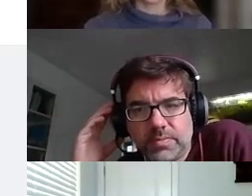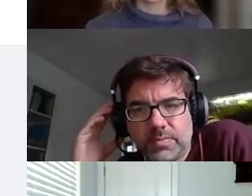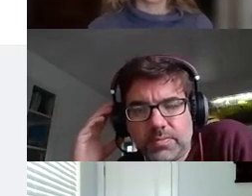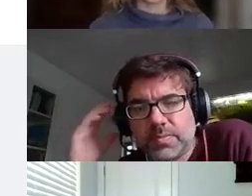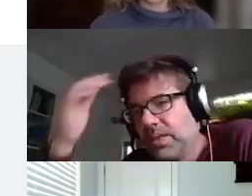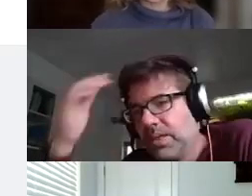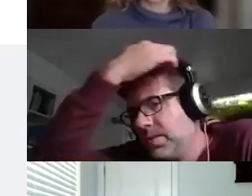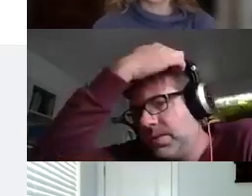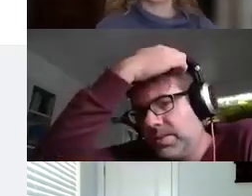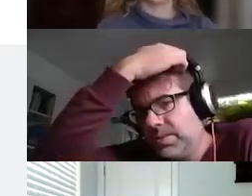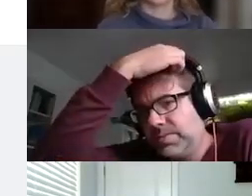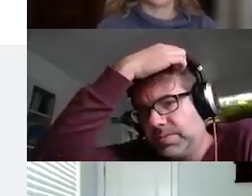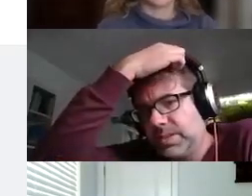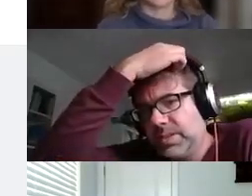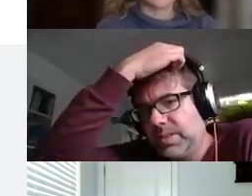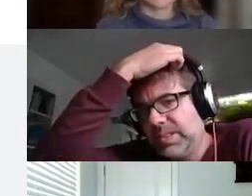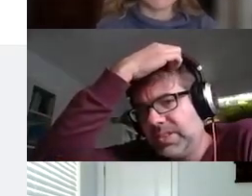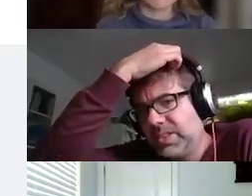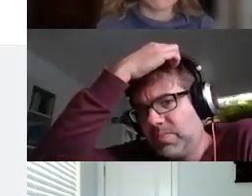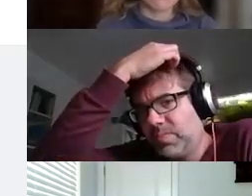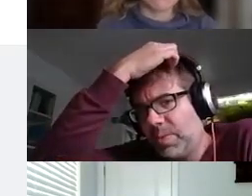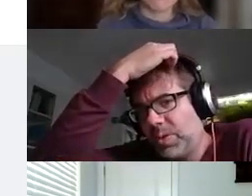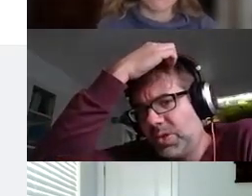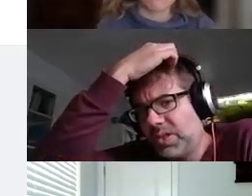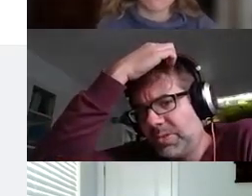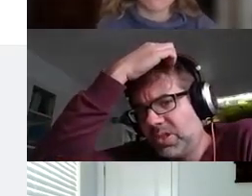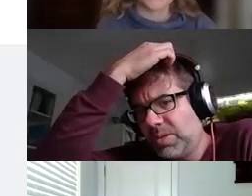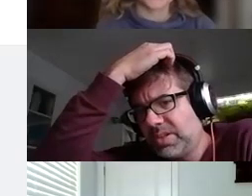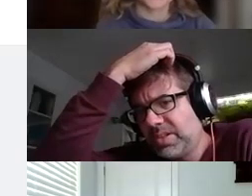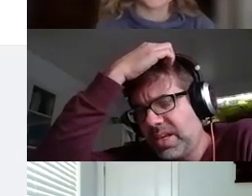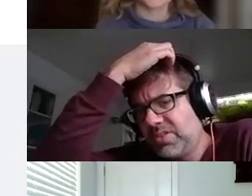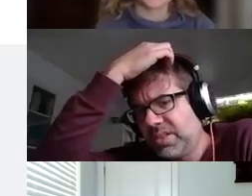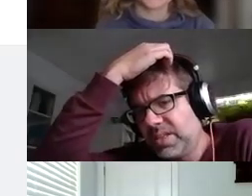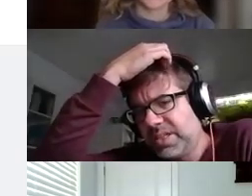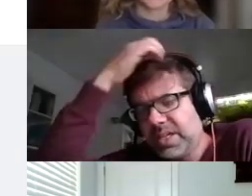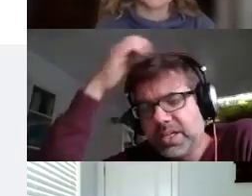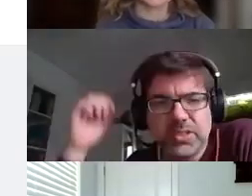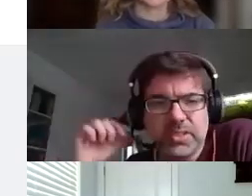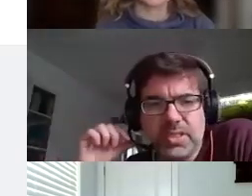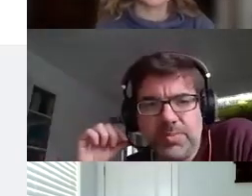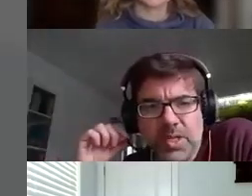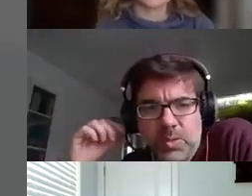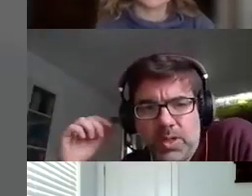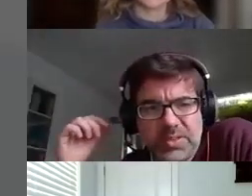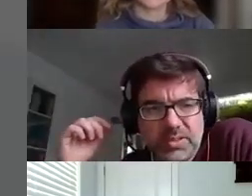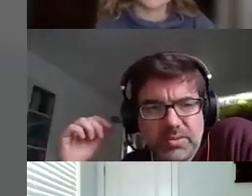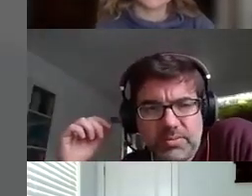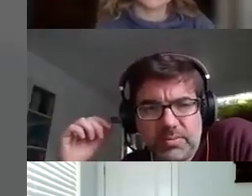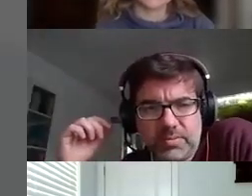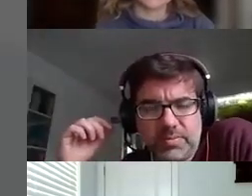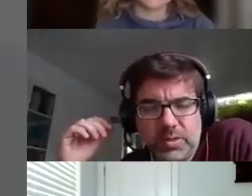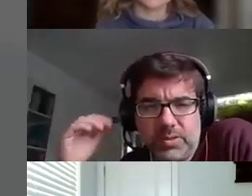setting. Okay. I mean, just maybe one more comment on the safeguarding implications. We